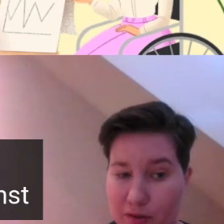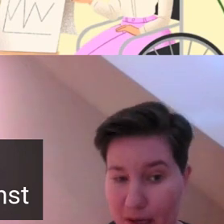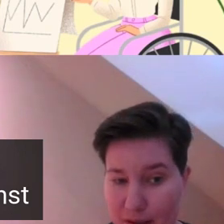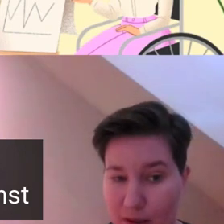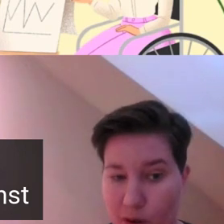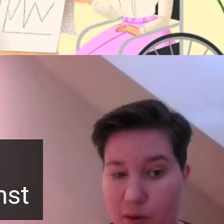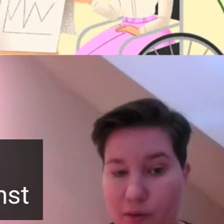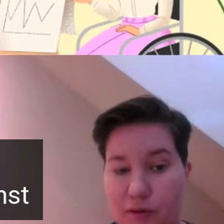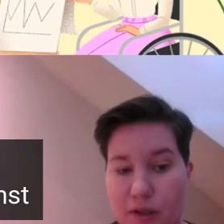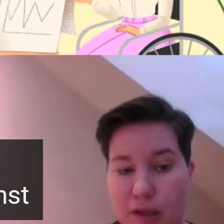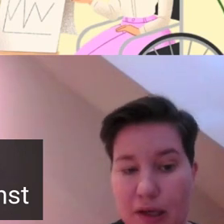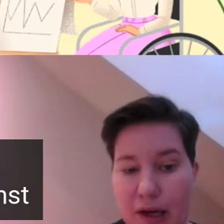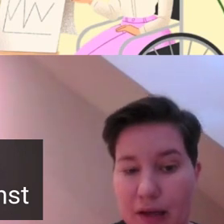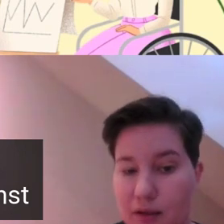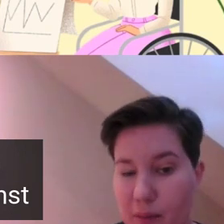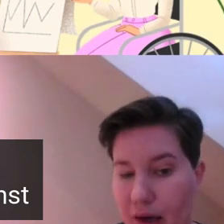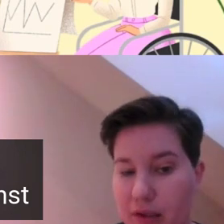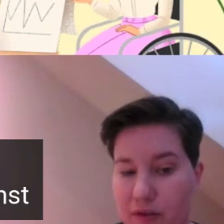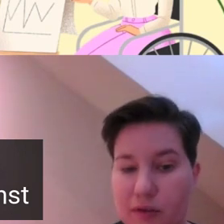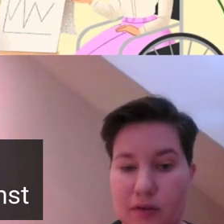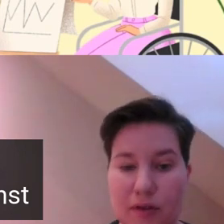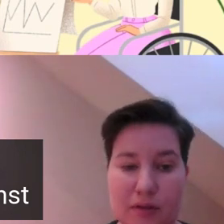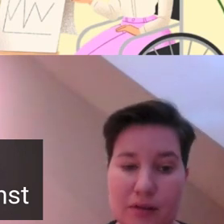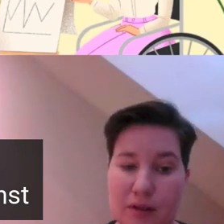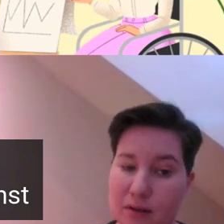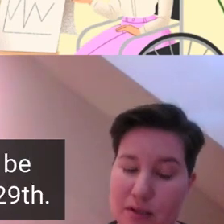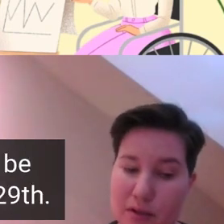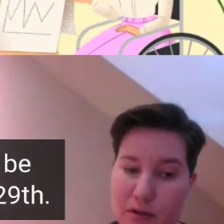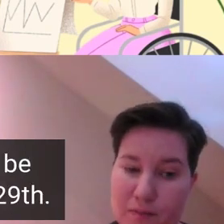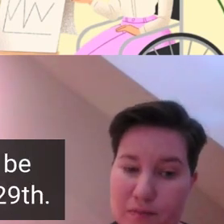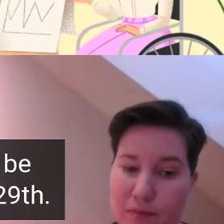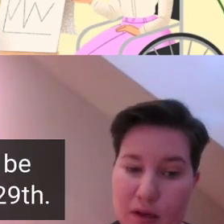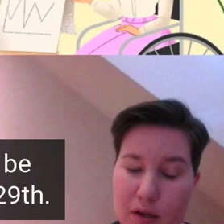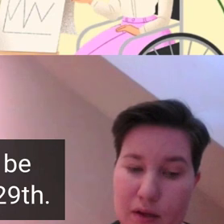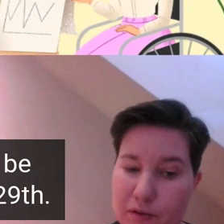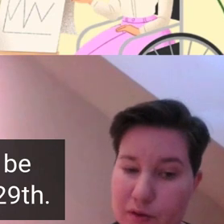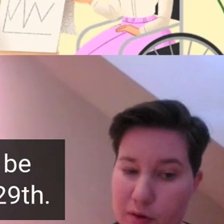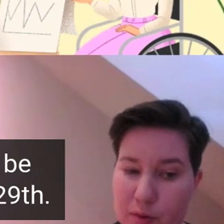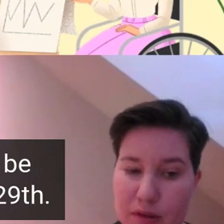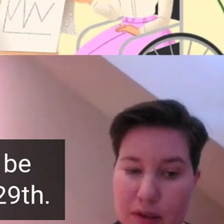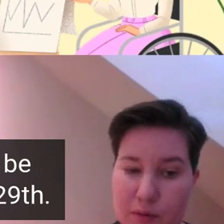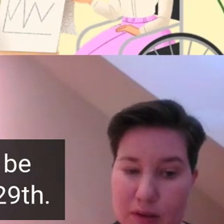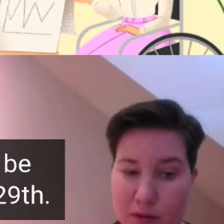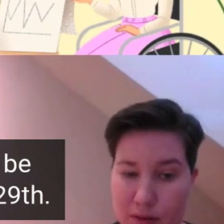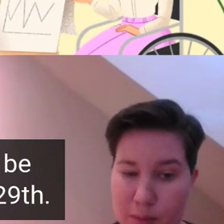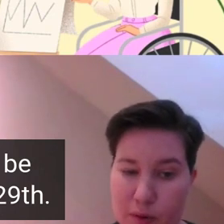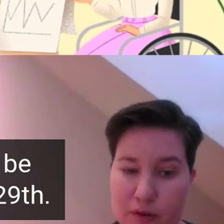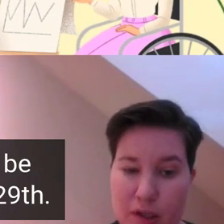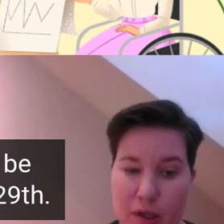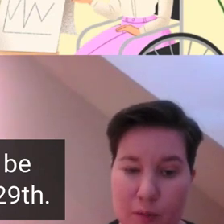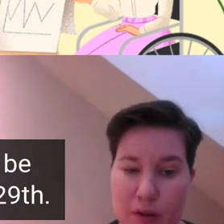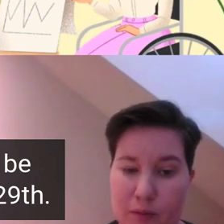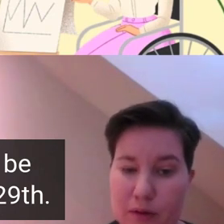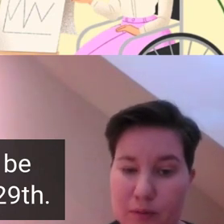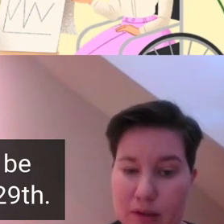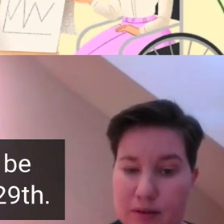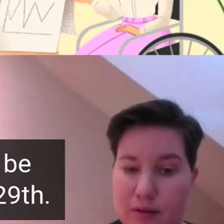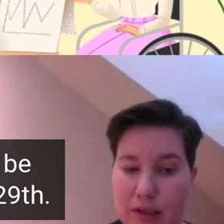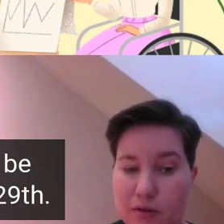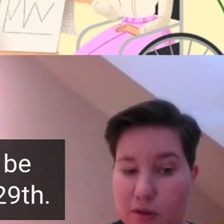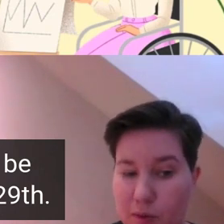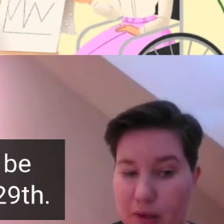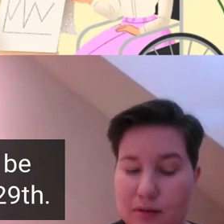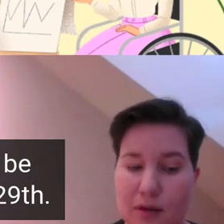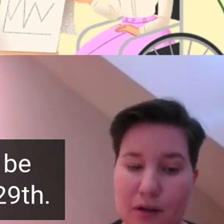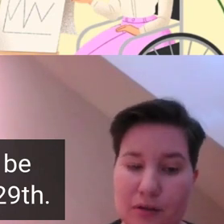our 10-year goals, and to compare different universities against each other. The full 2023 report will be released